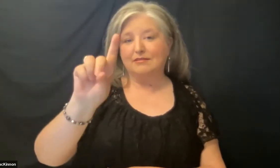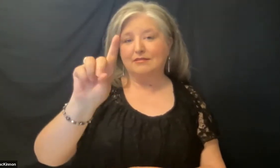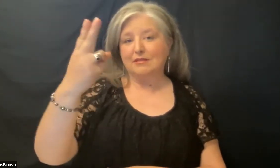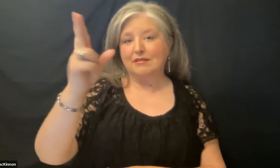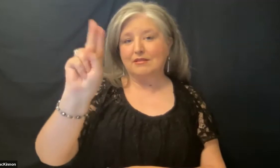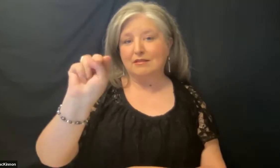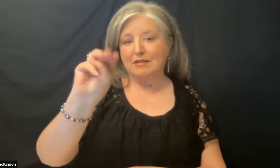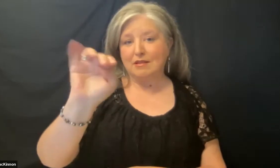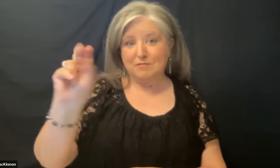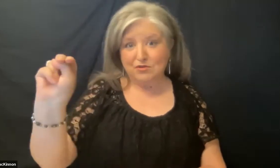Purso-Dunmoon.